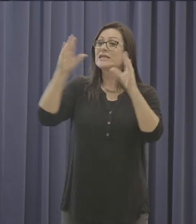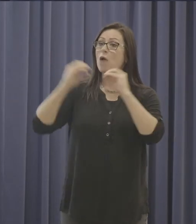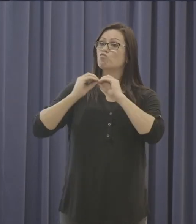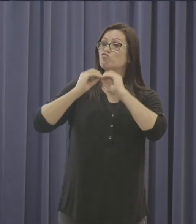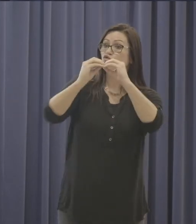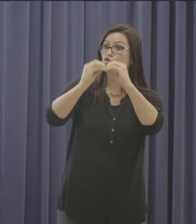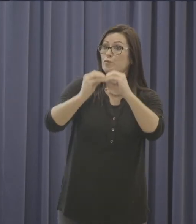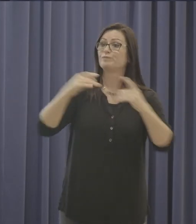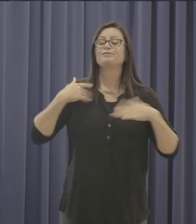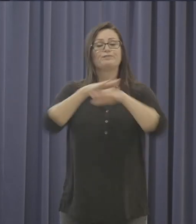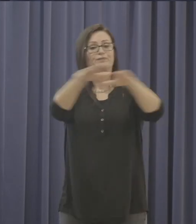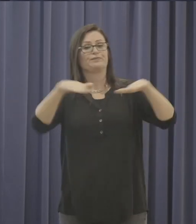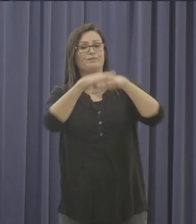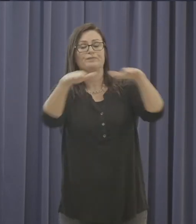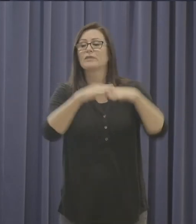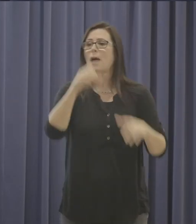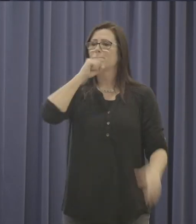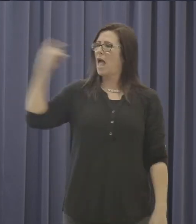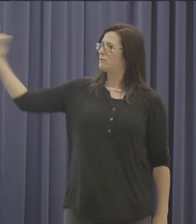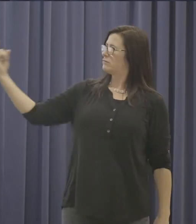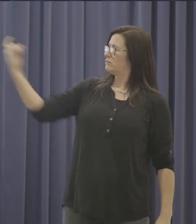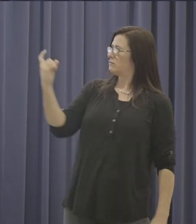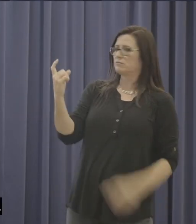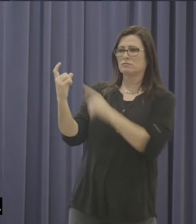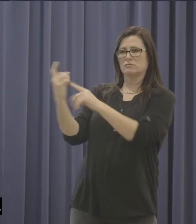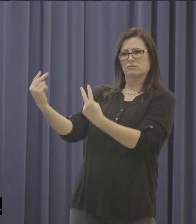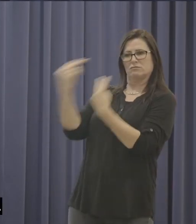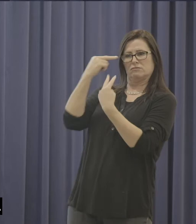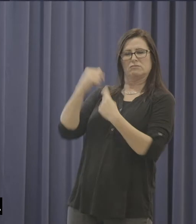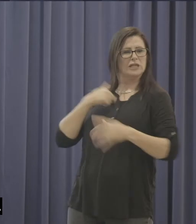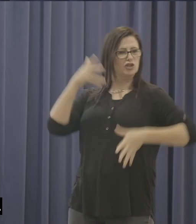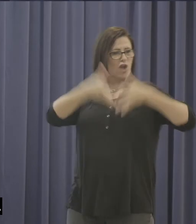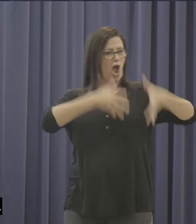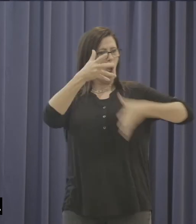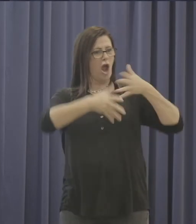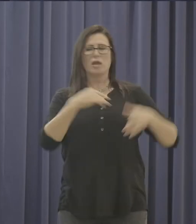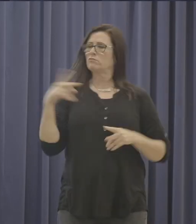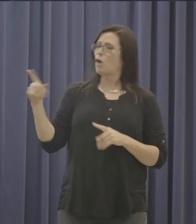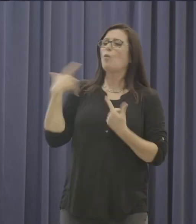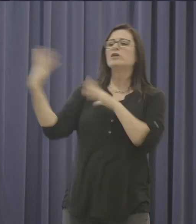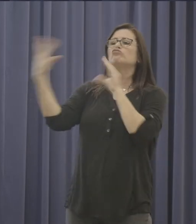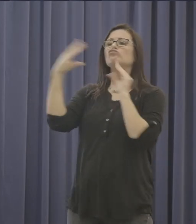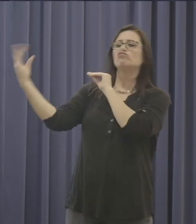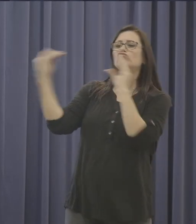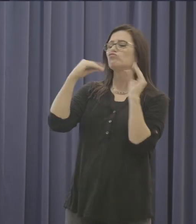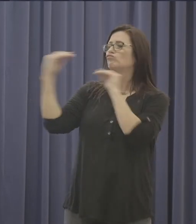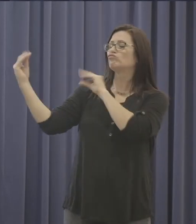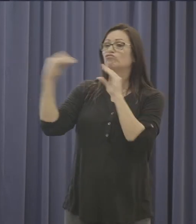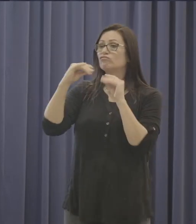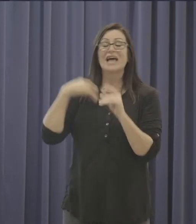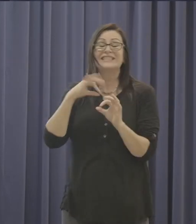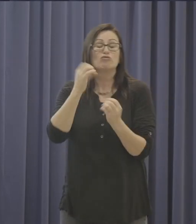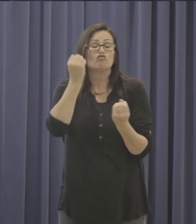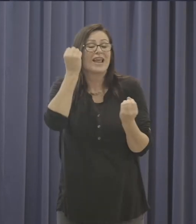my family when a man approached me as he'd noticed we were signing, and he was interested in Auslan. We chatted for some time. Unbeknownst